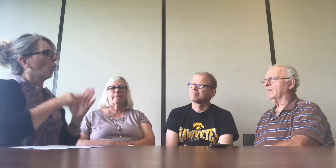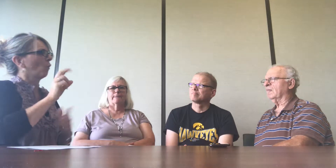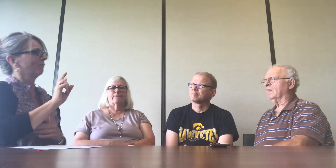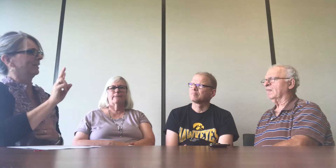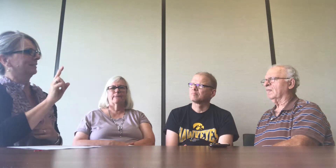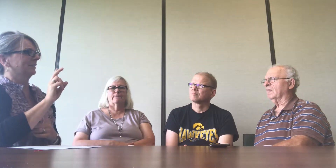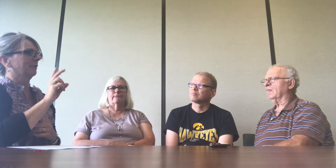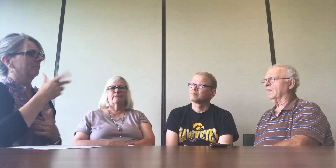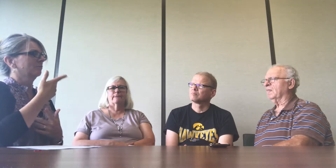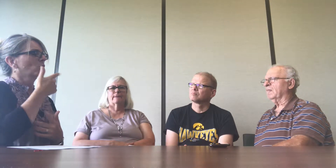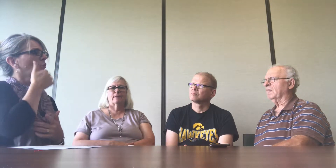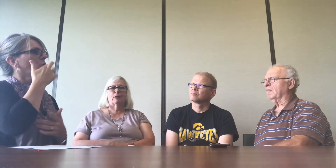elder abuse